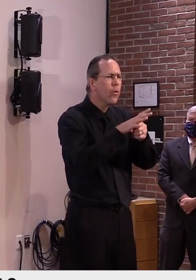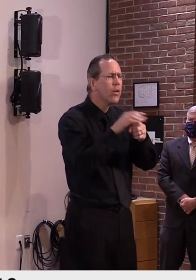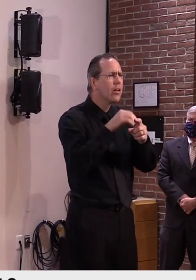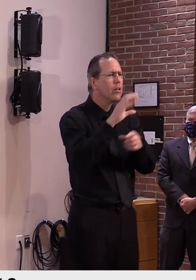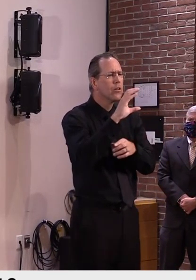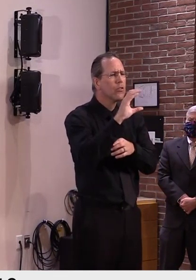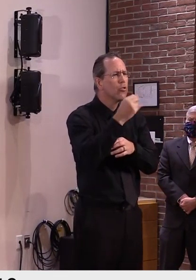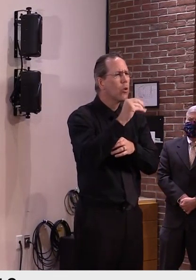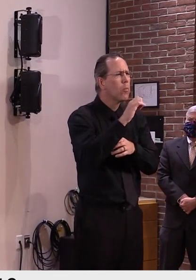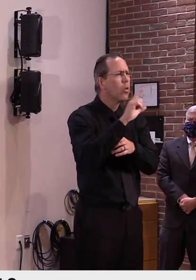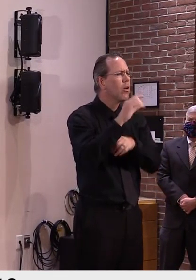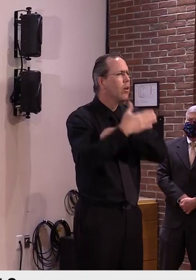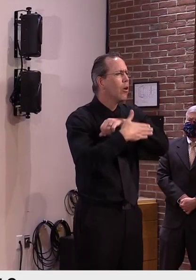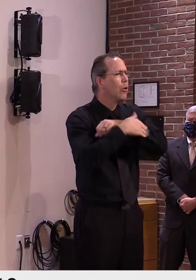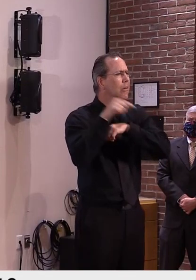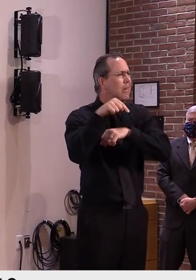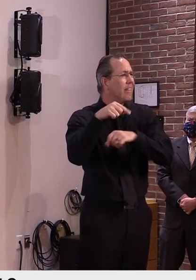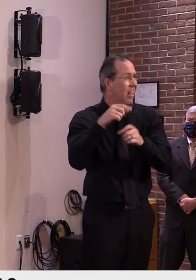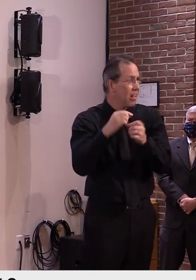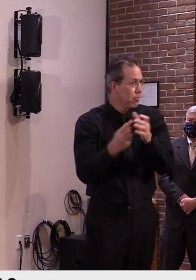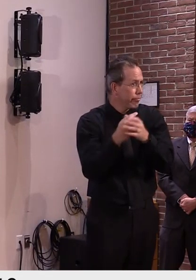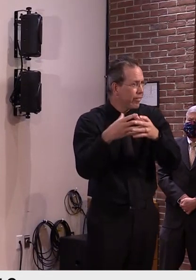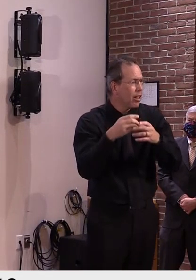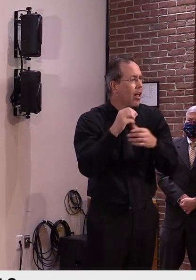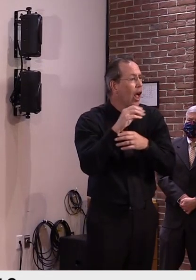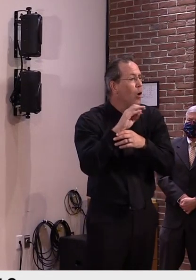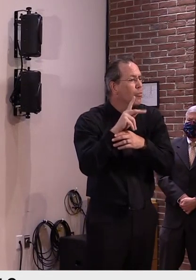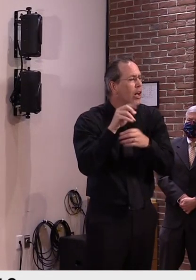Several weeks ago, but nothing recent.